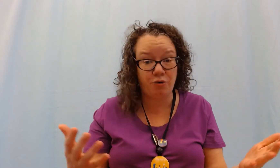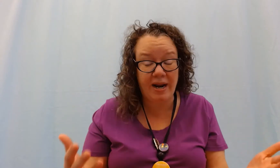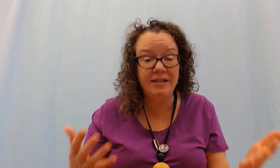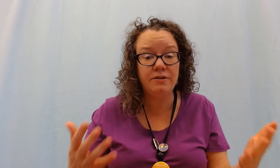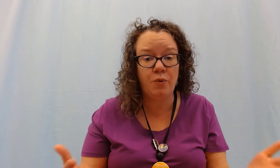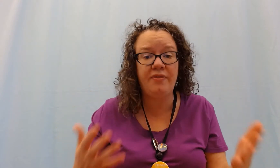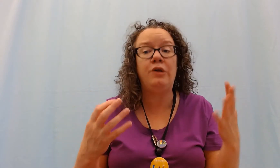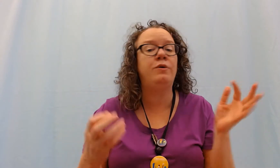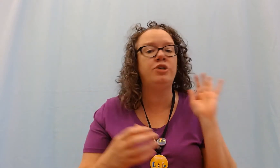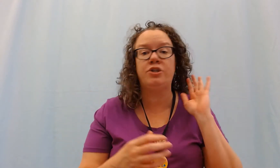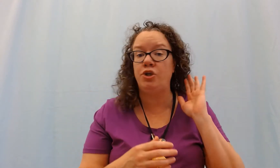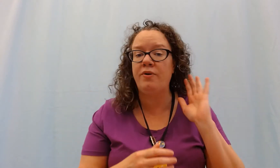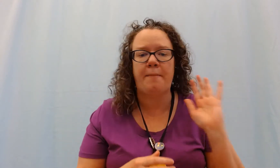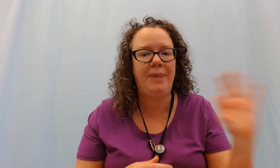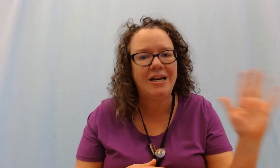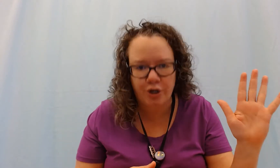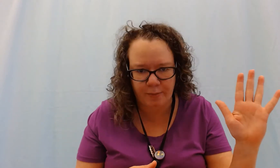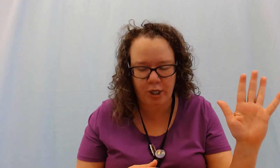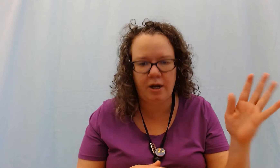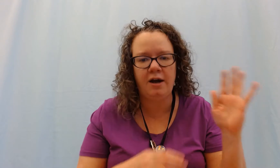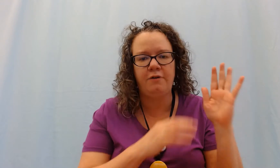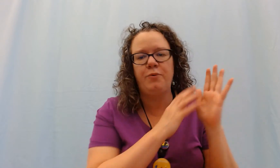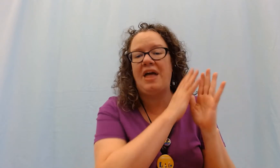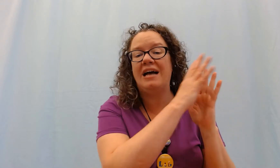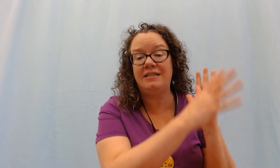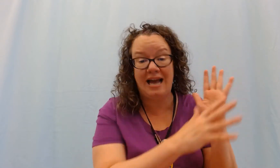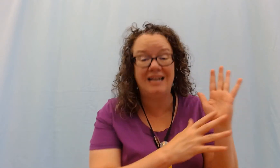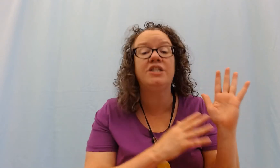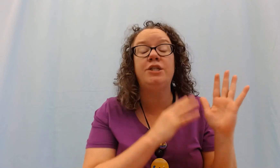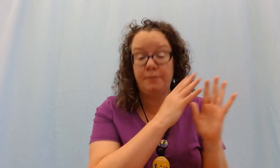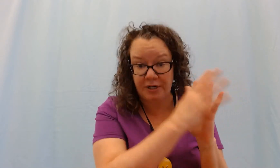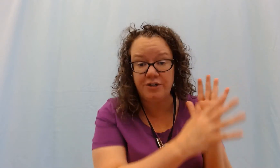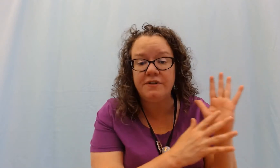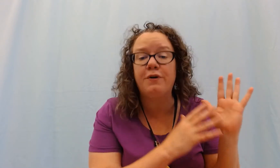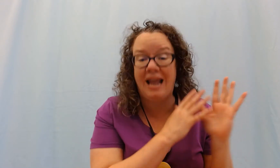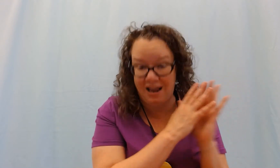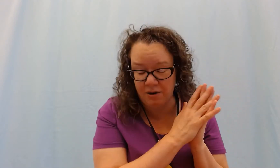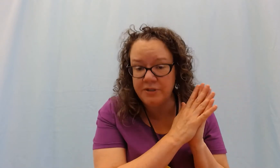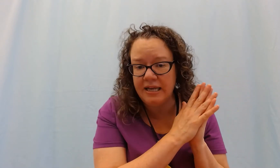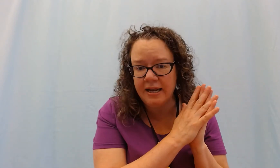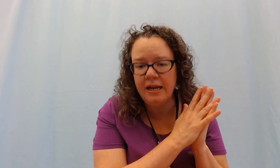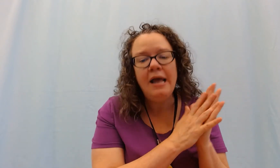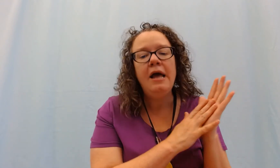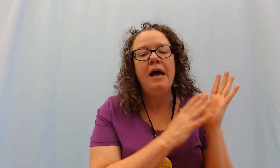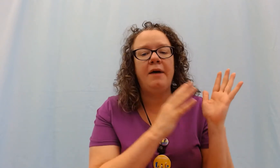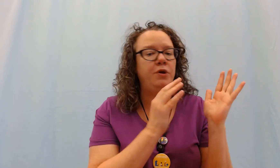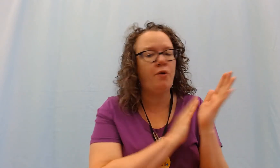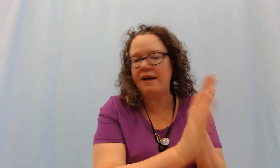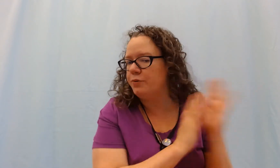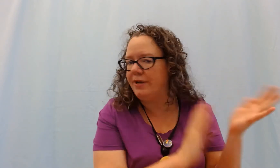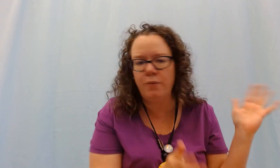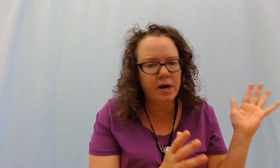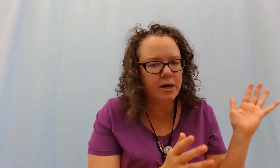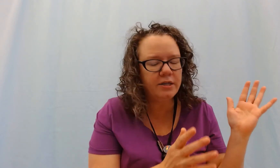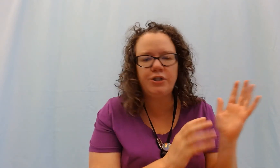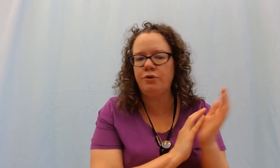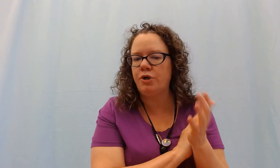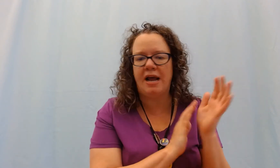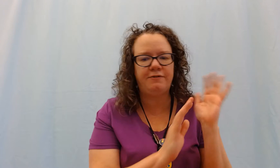great one that you can just do with a picture book that has a bunch of different animals in it. You don't have to read the words. You don't have to do